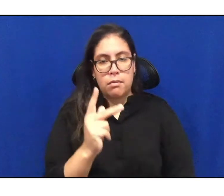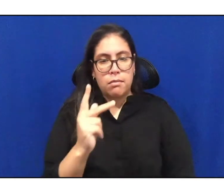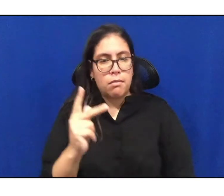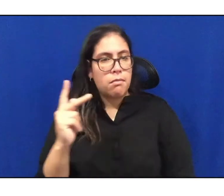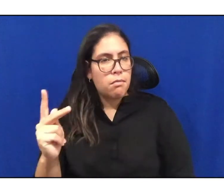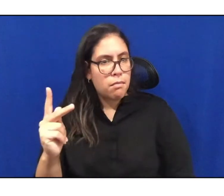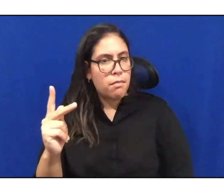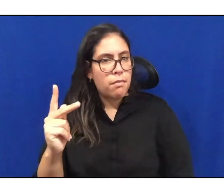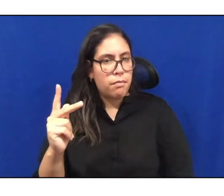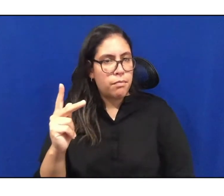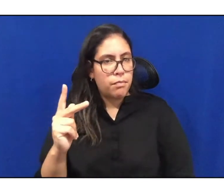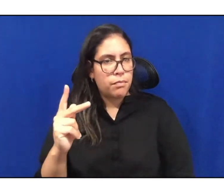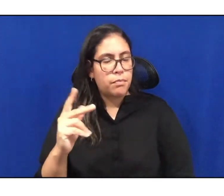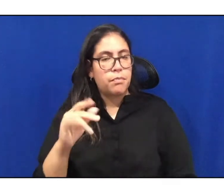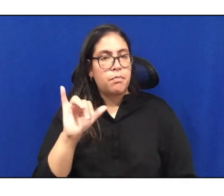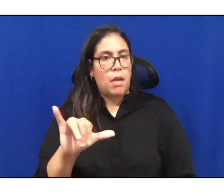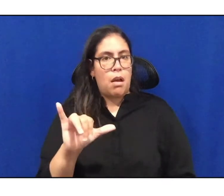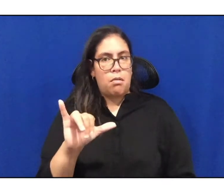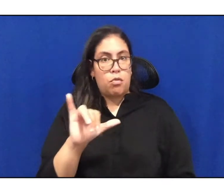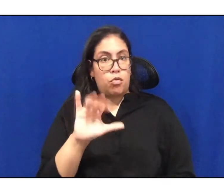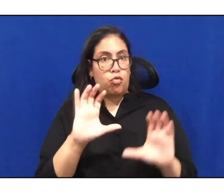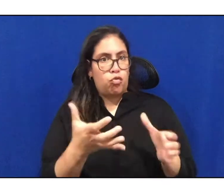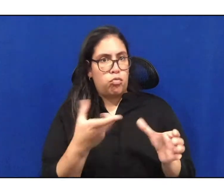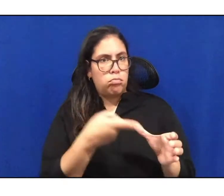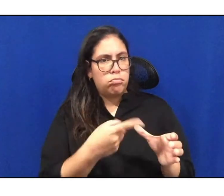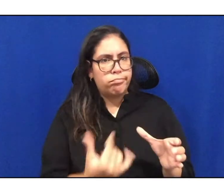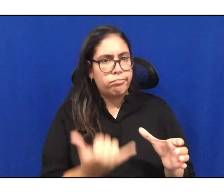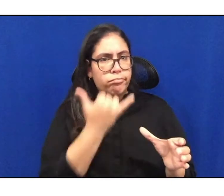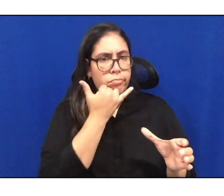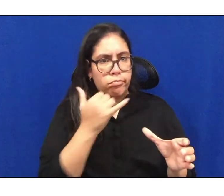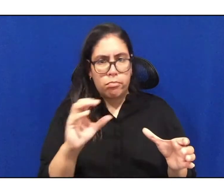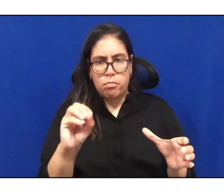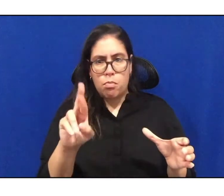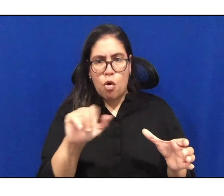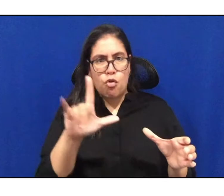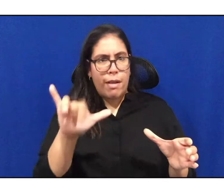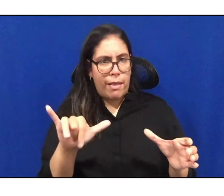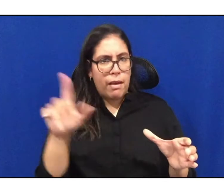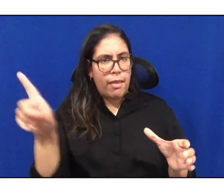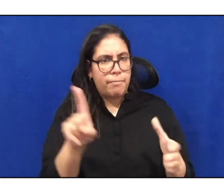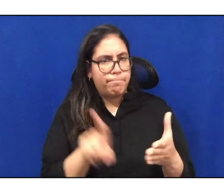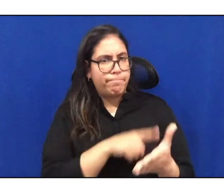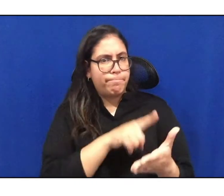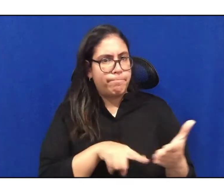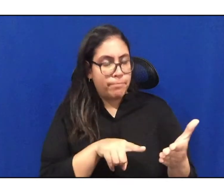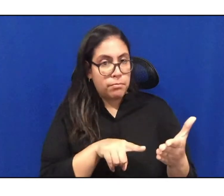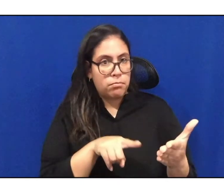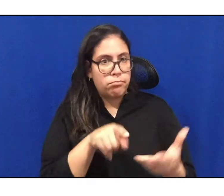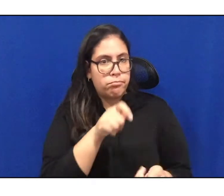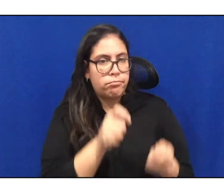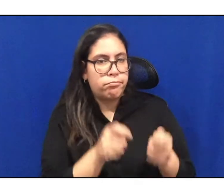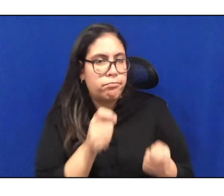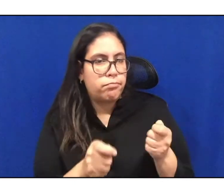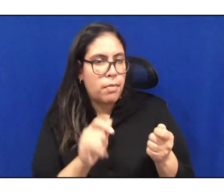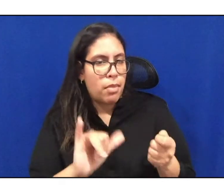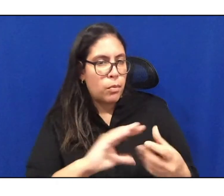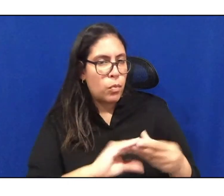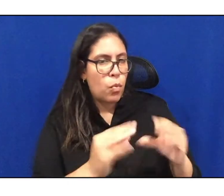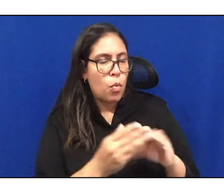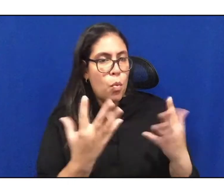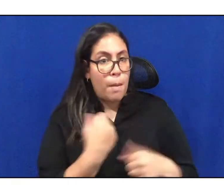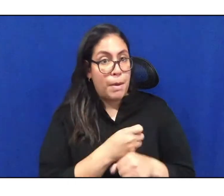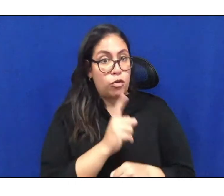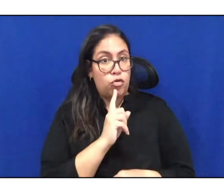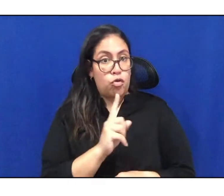group was morally wrong. And so, in thinking about how to ensure that stories like those of Emmett Till and his mother are